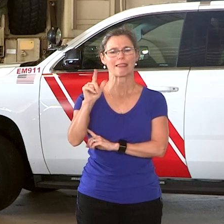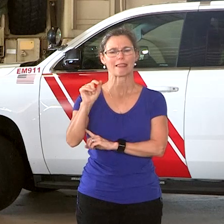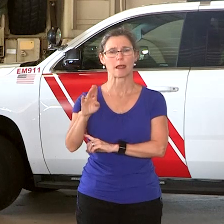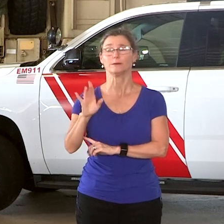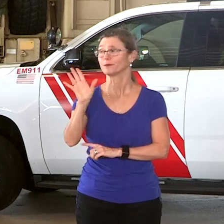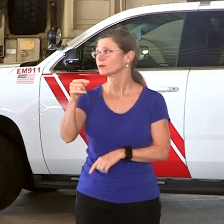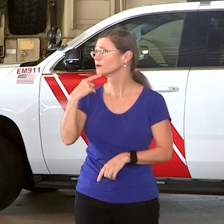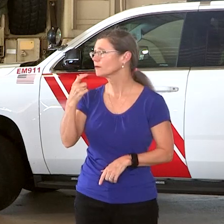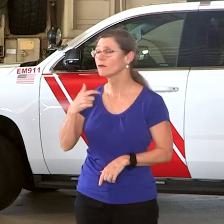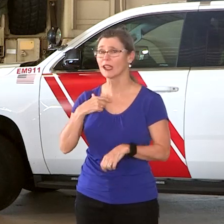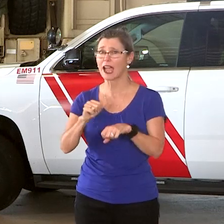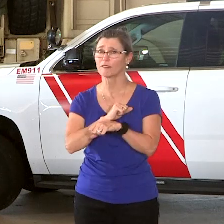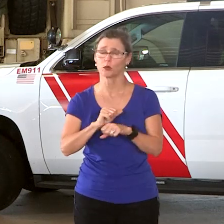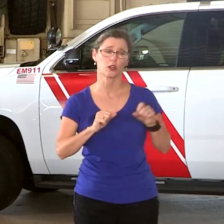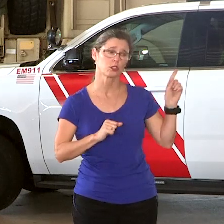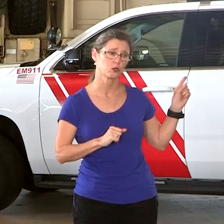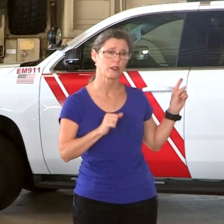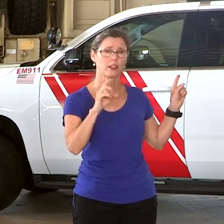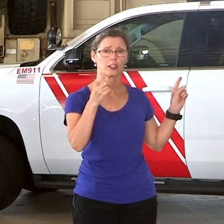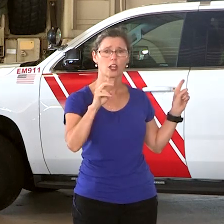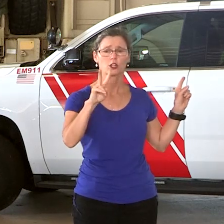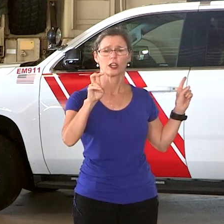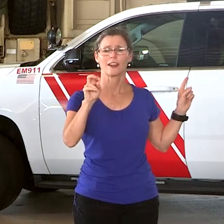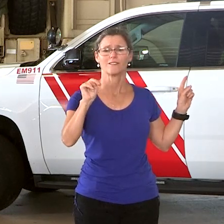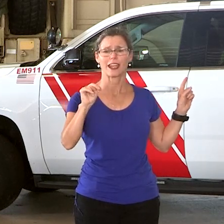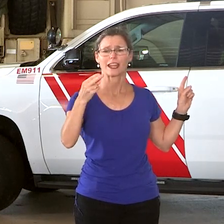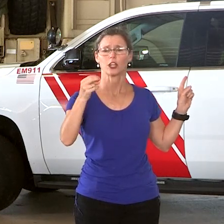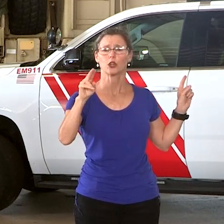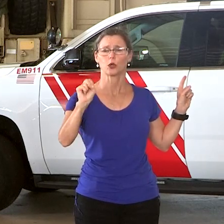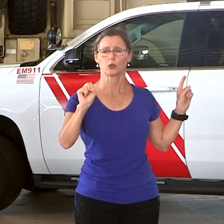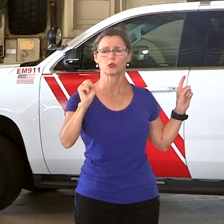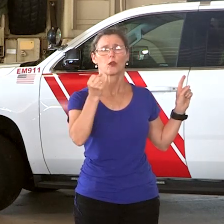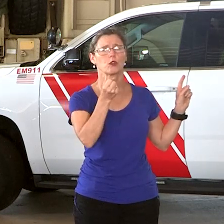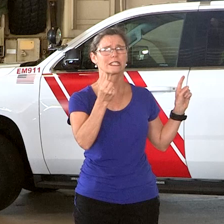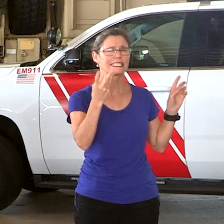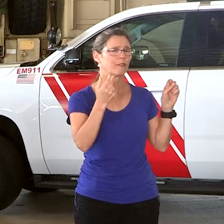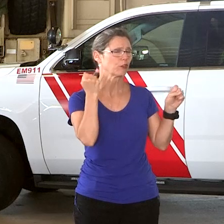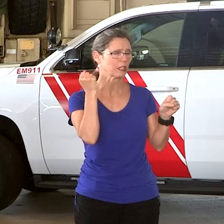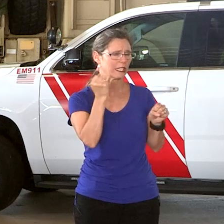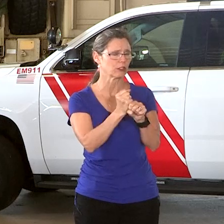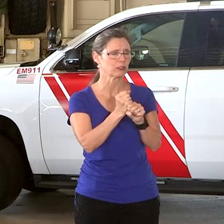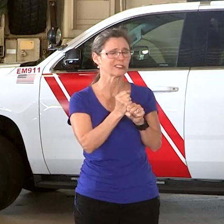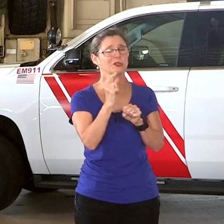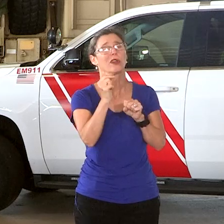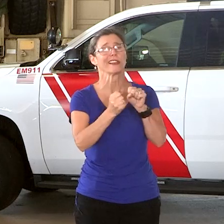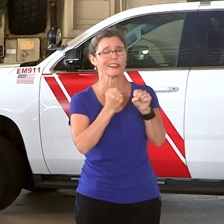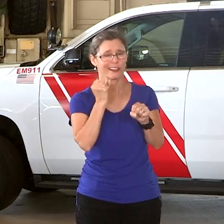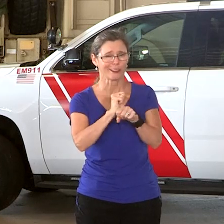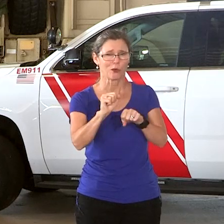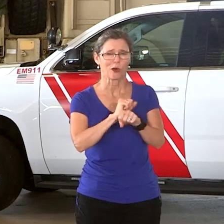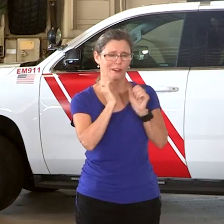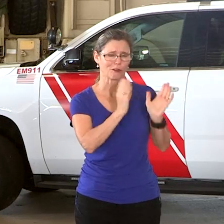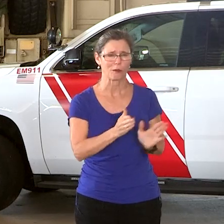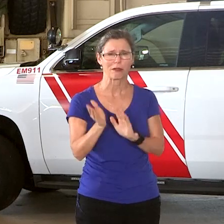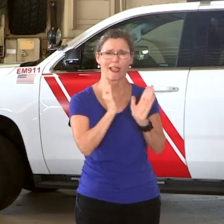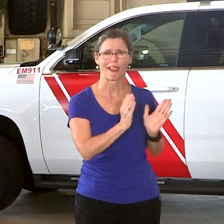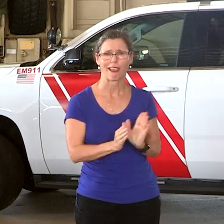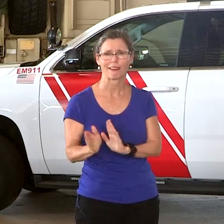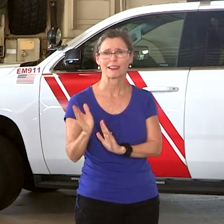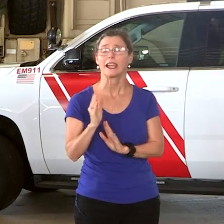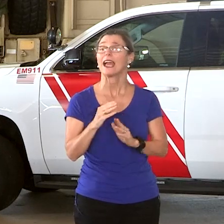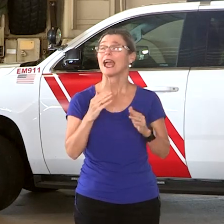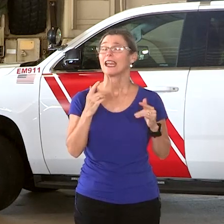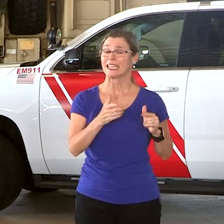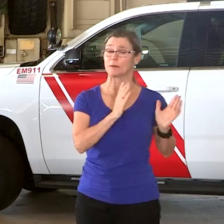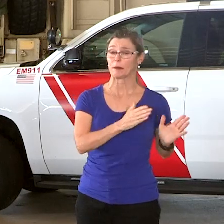planning committees with Dr. VanHoose for over 20 years, and I can tell you he's very involved in the planning issues. Now that it's come time to